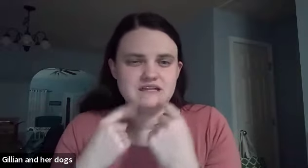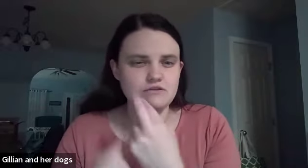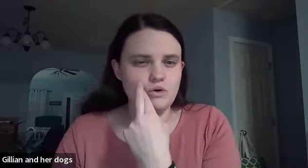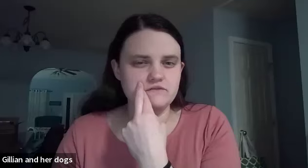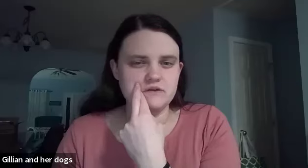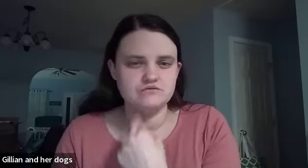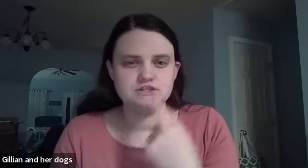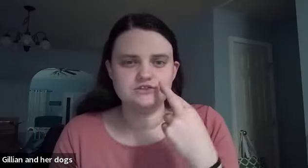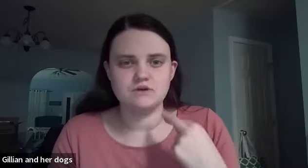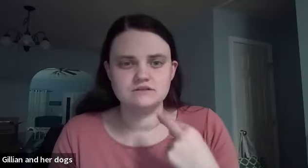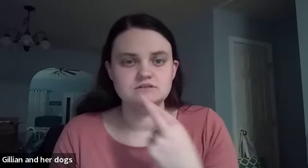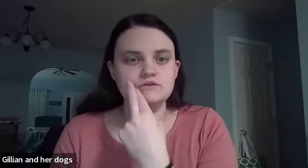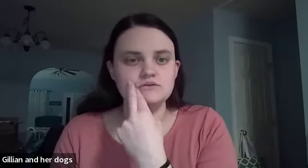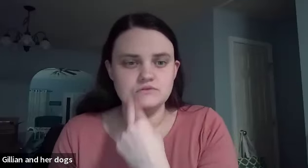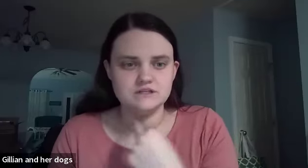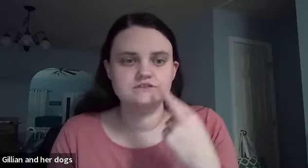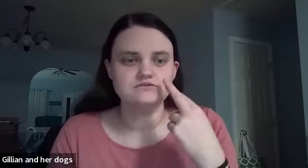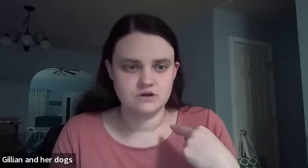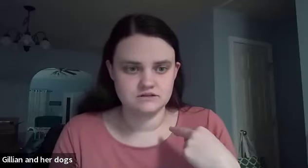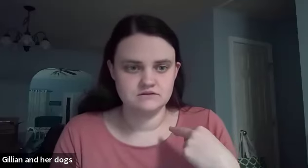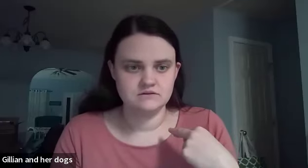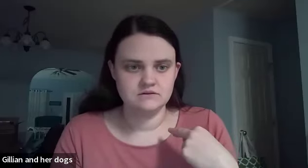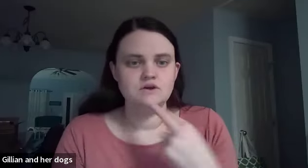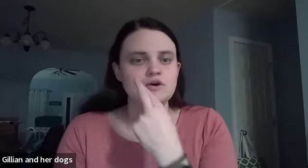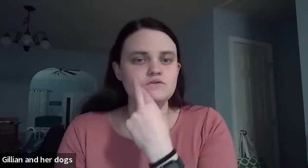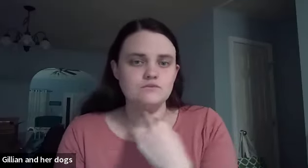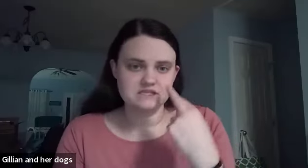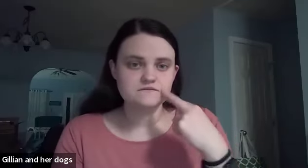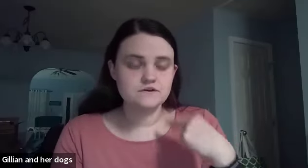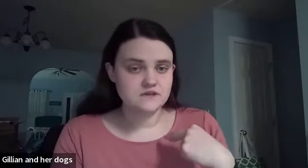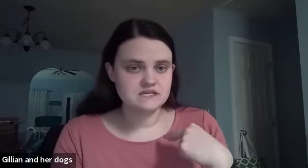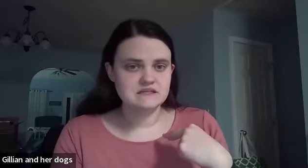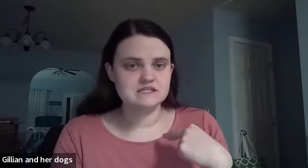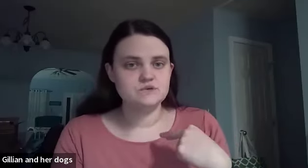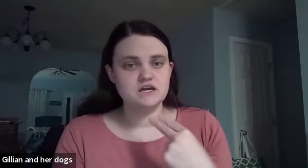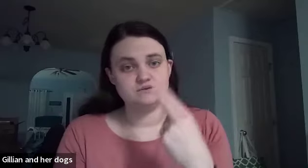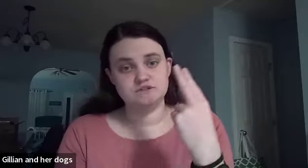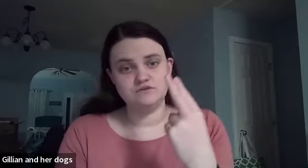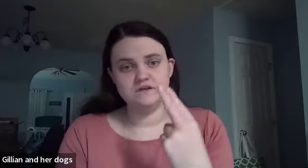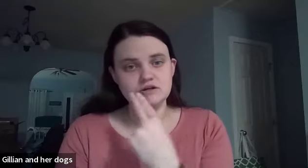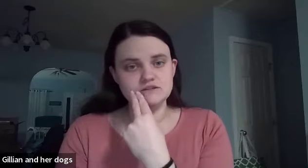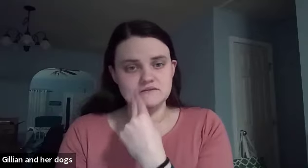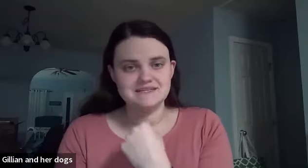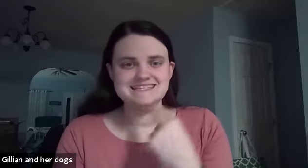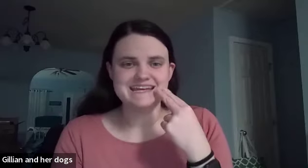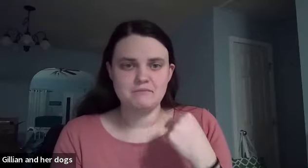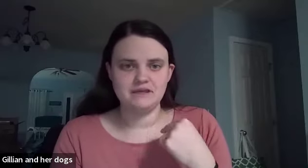down the corner of your mouth. Restaurant, restaurant. The reason for this is because with two fingers, this is